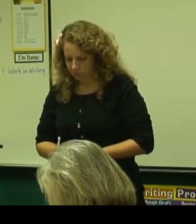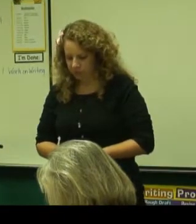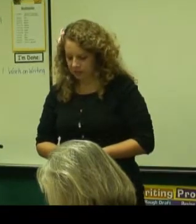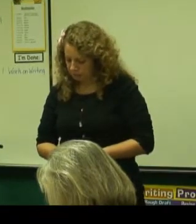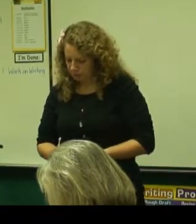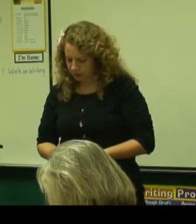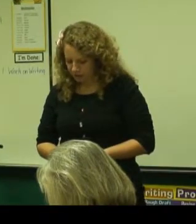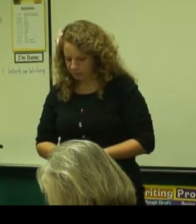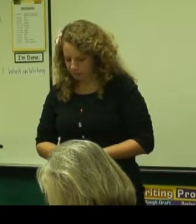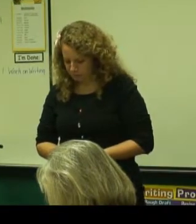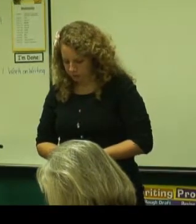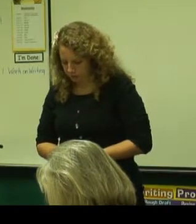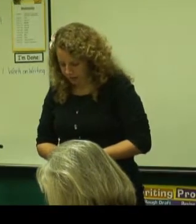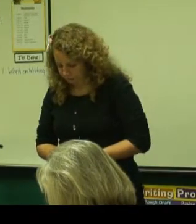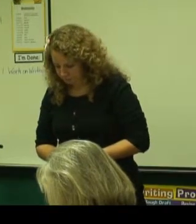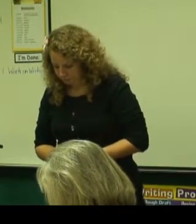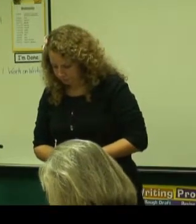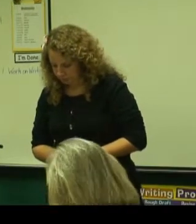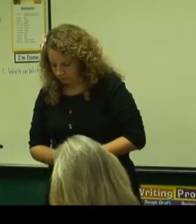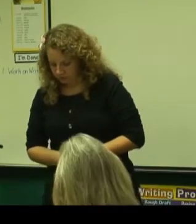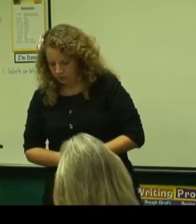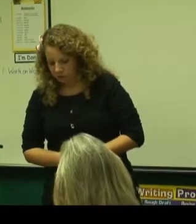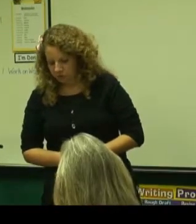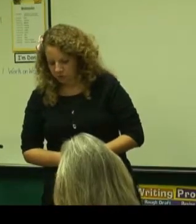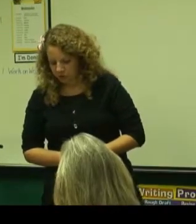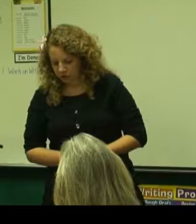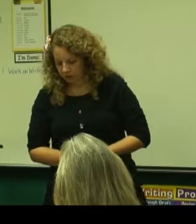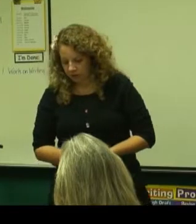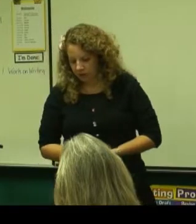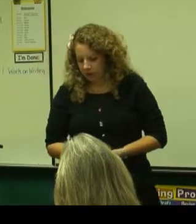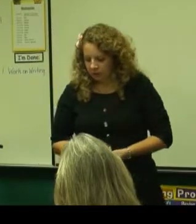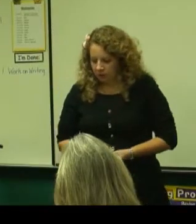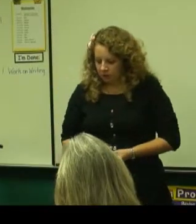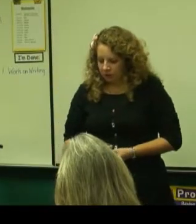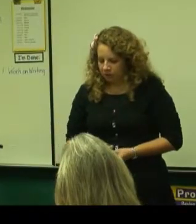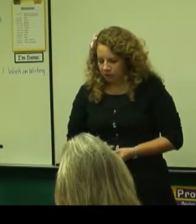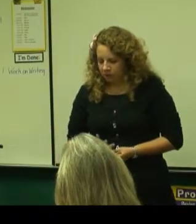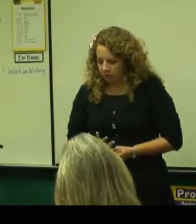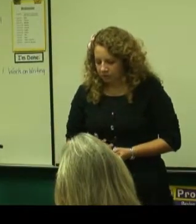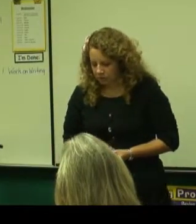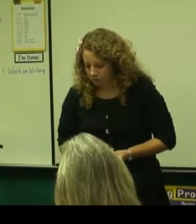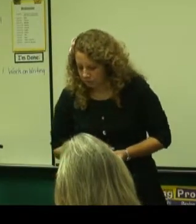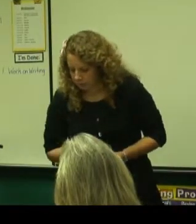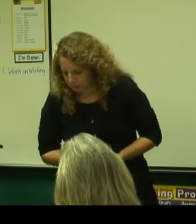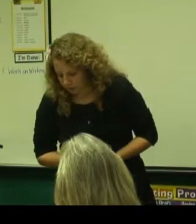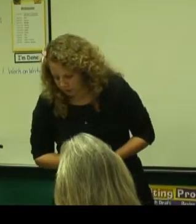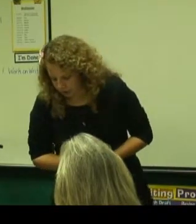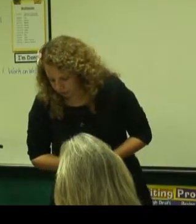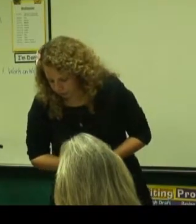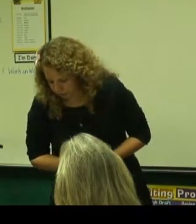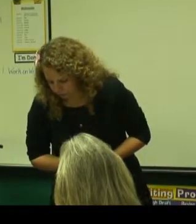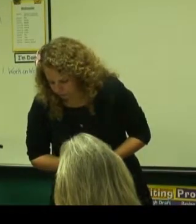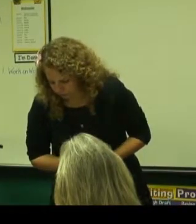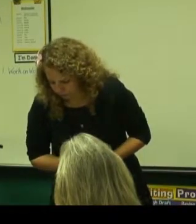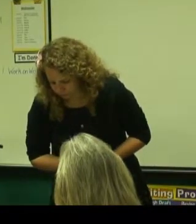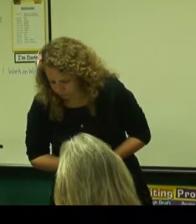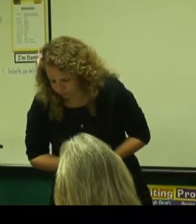as I'm surprised you remembered my name. So, you remember my name, you. So this